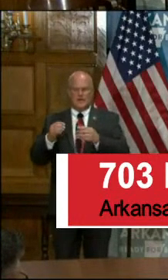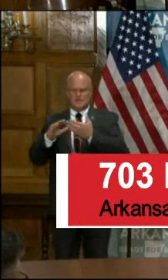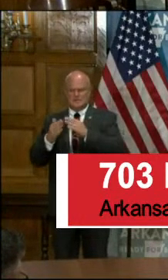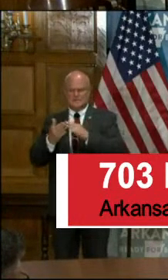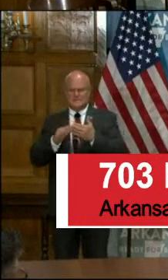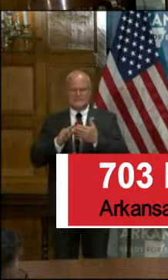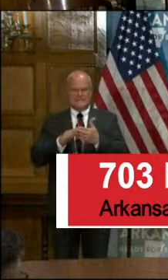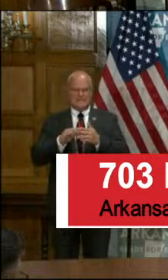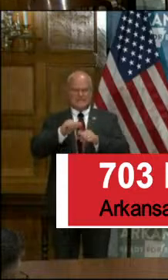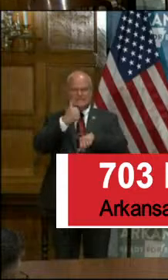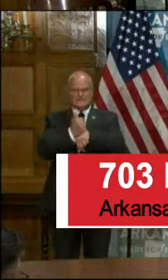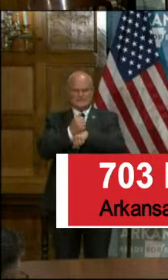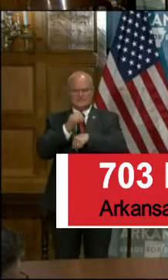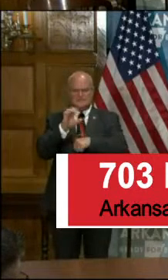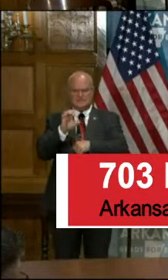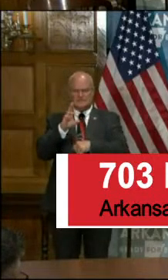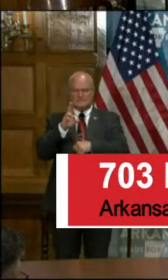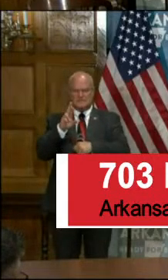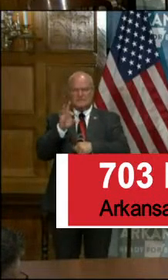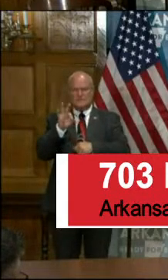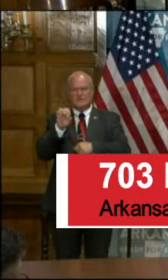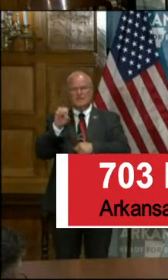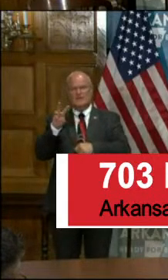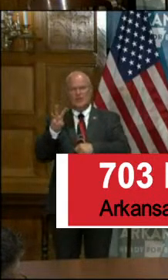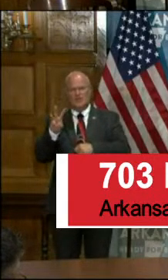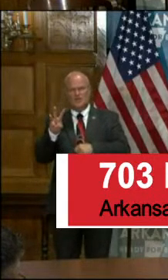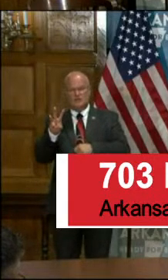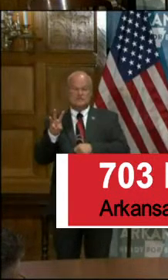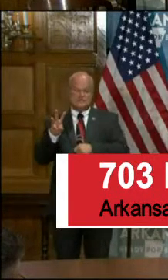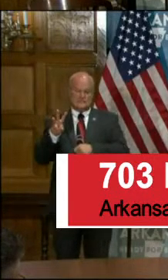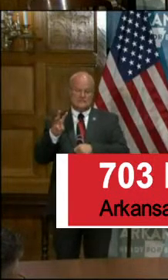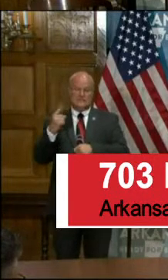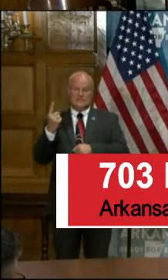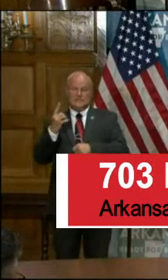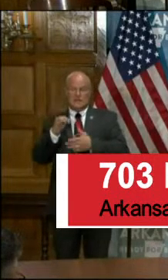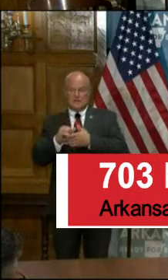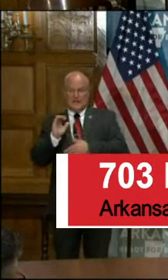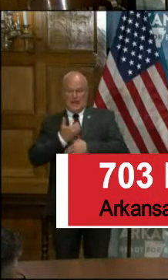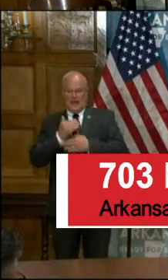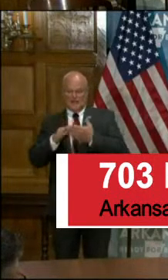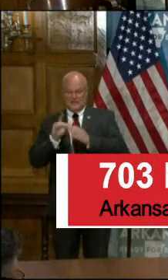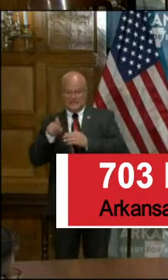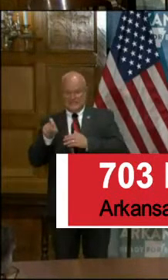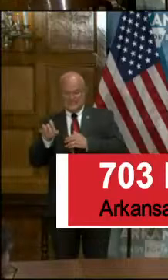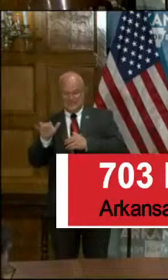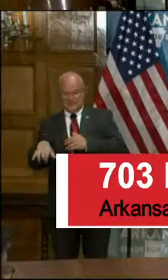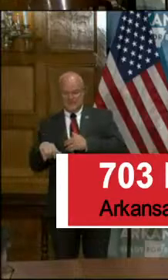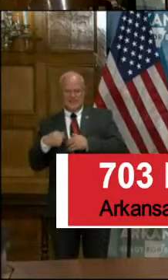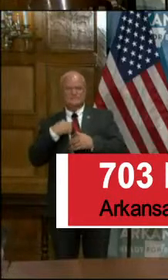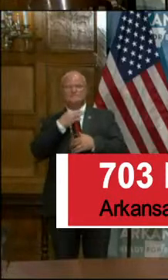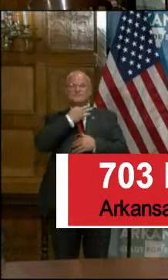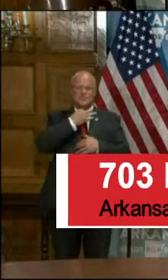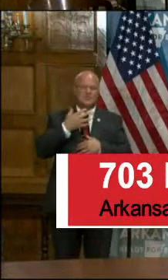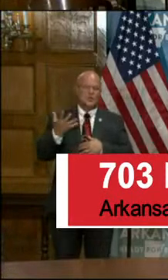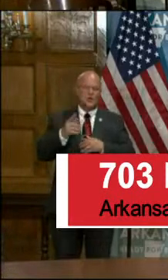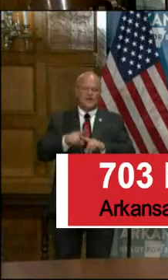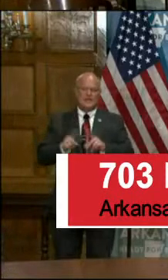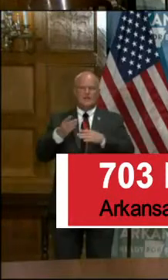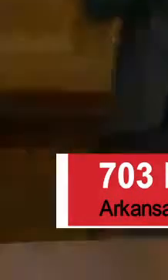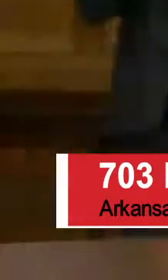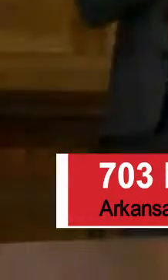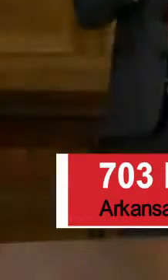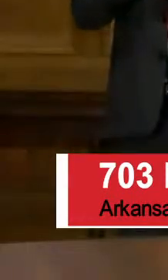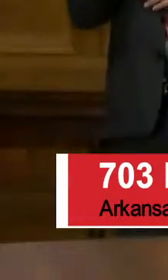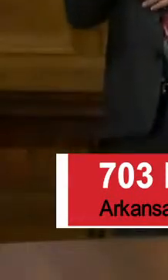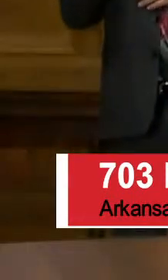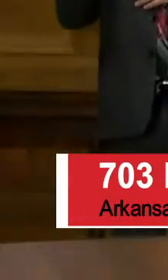cities putting curfews in? It's something that they feel that our city should do this. I'm just kind of curious as to what the difference between the two